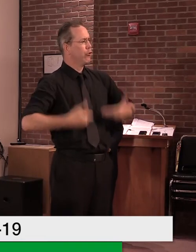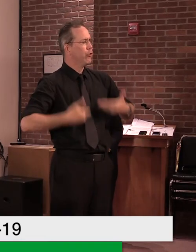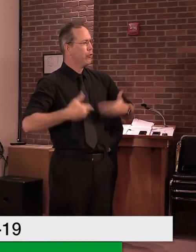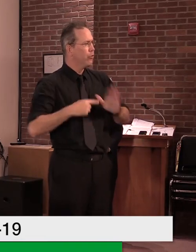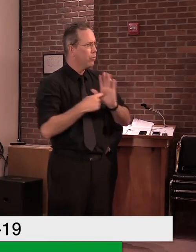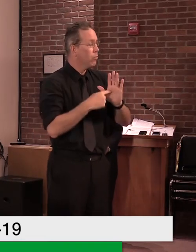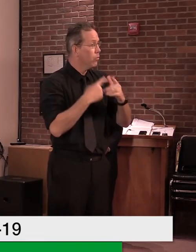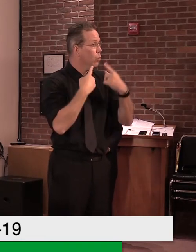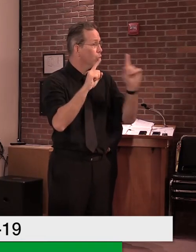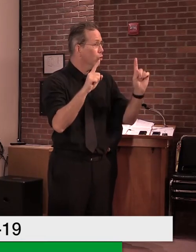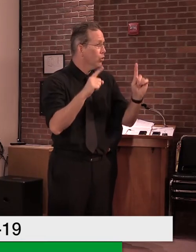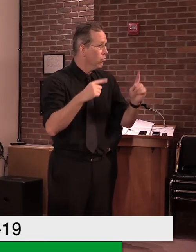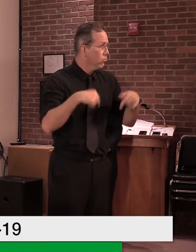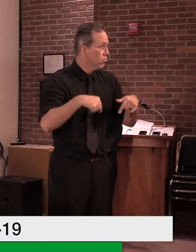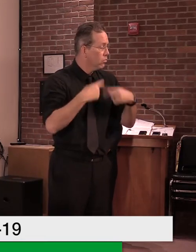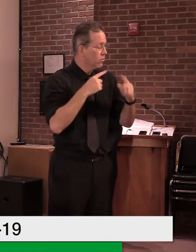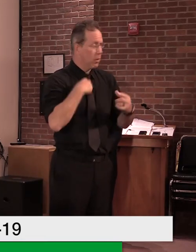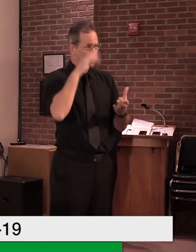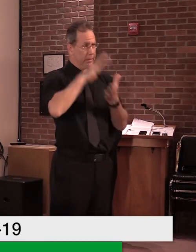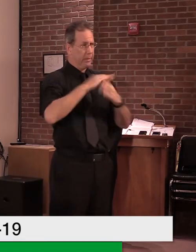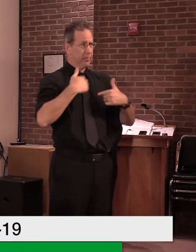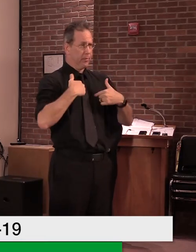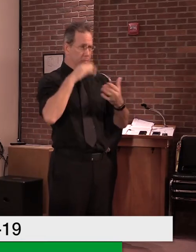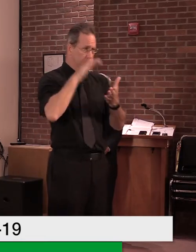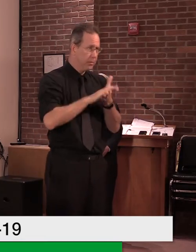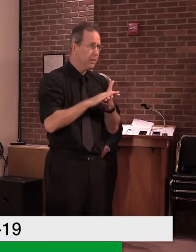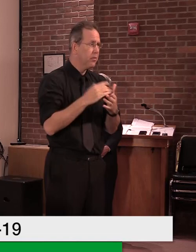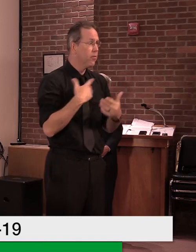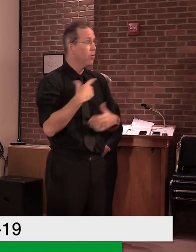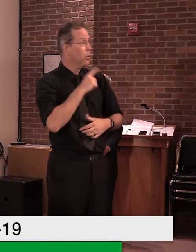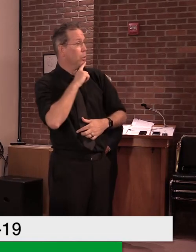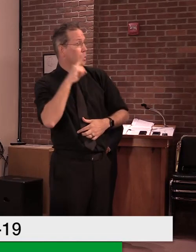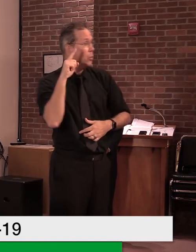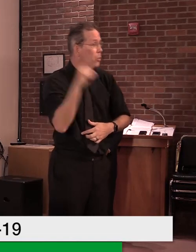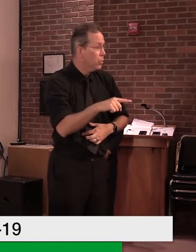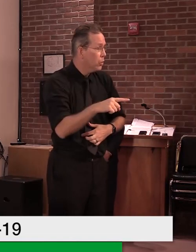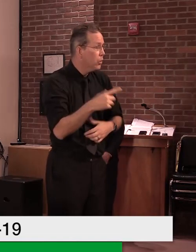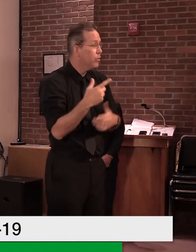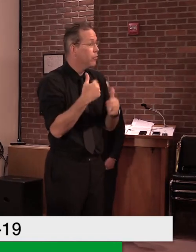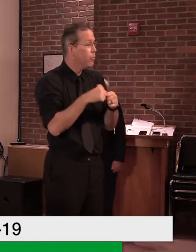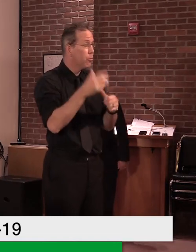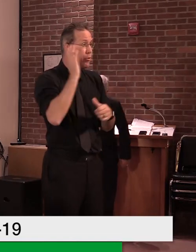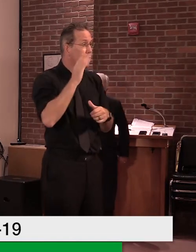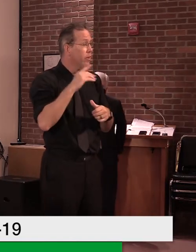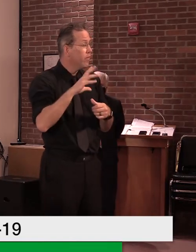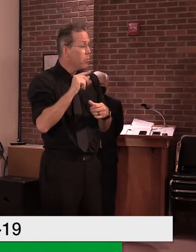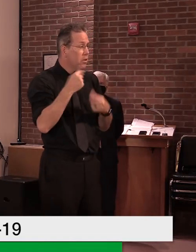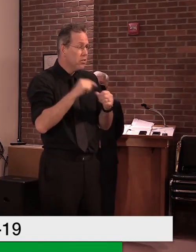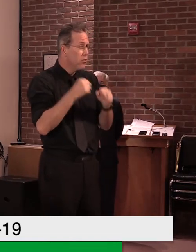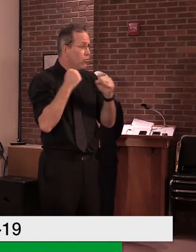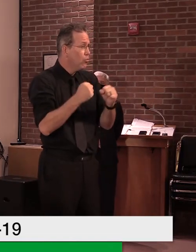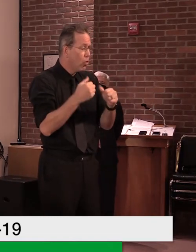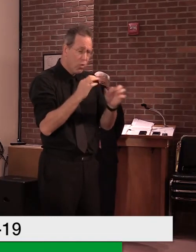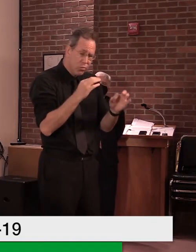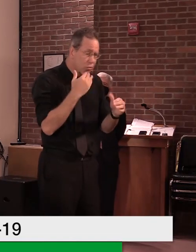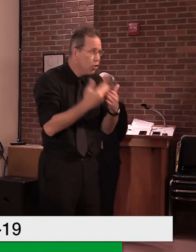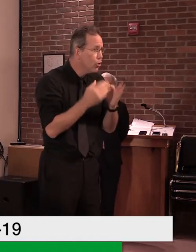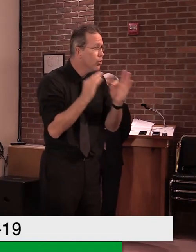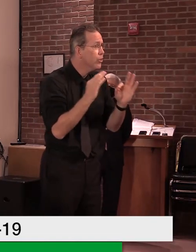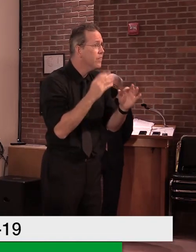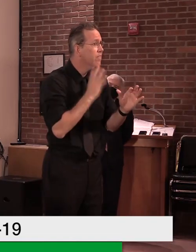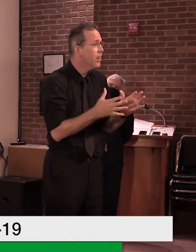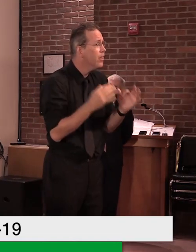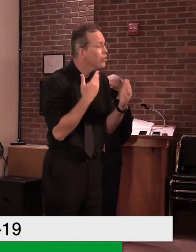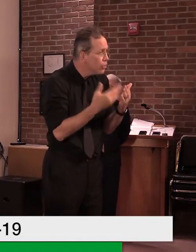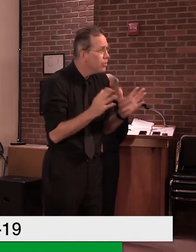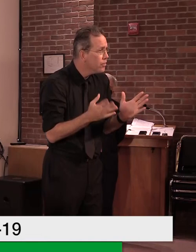part of why I've been resistant. And seeing our data, we've been moving in the right direction for quite some time. And again,